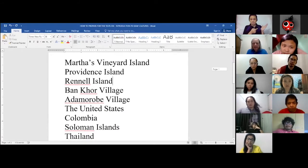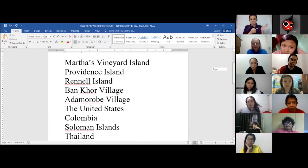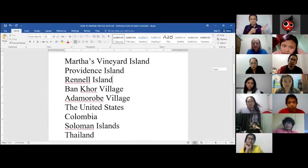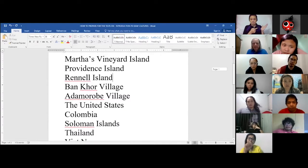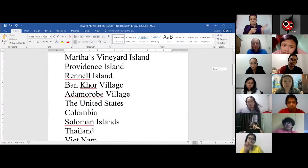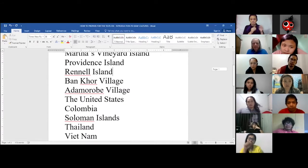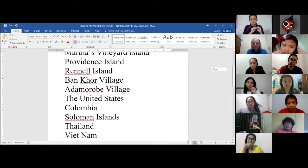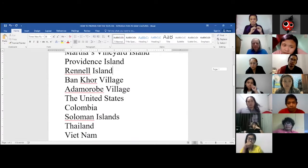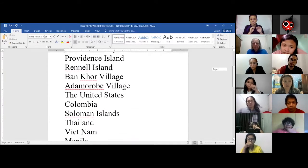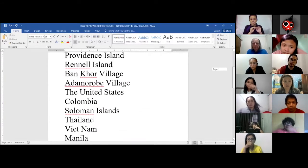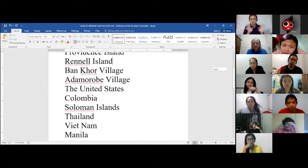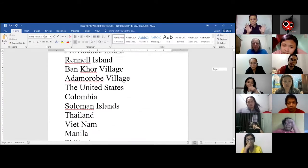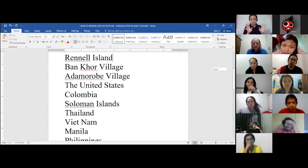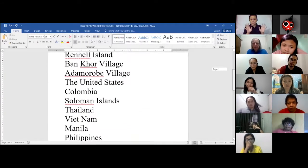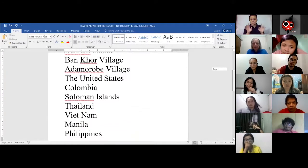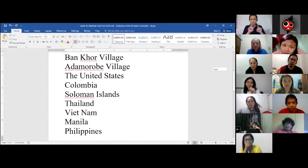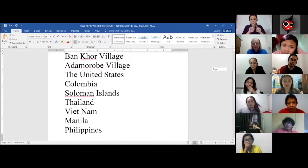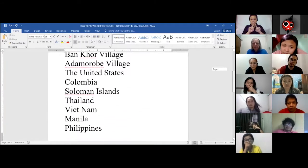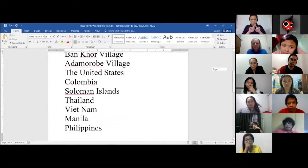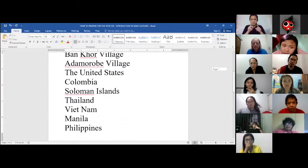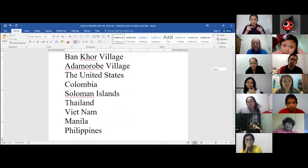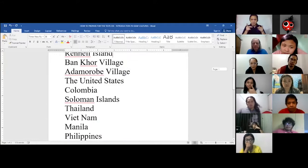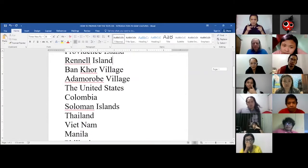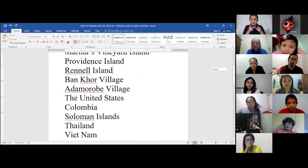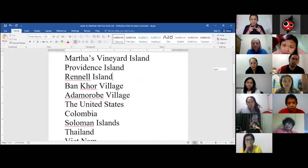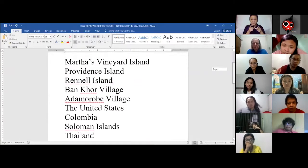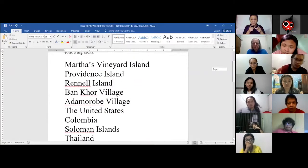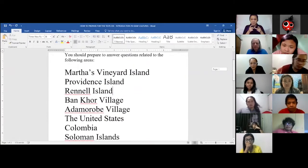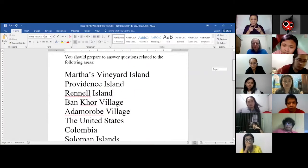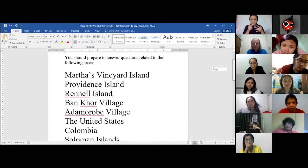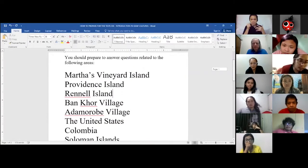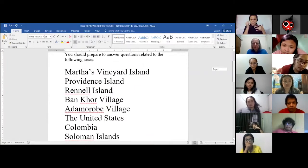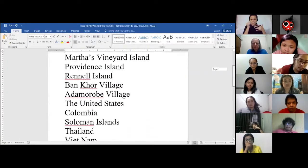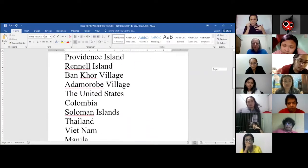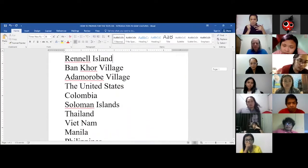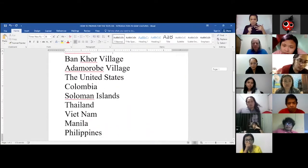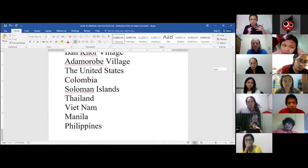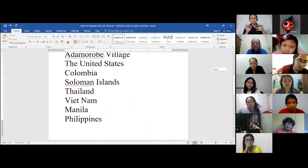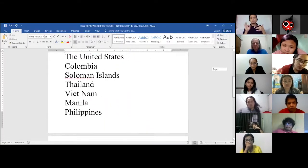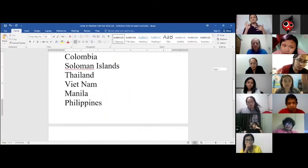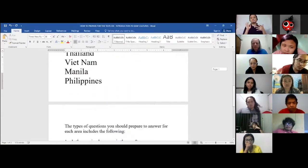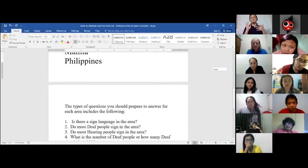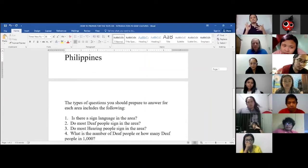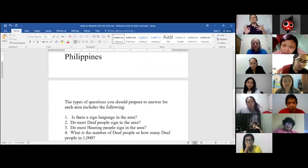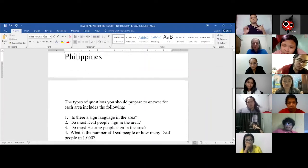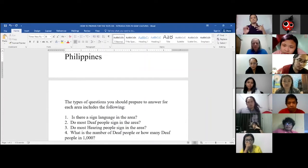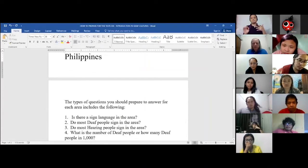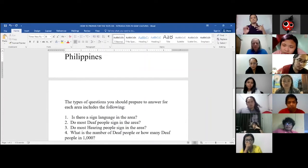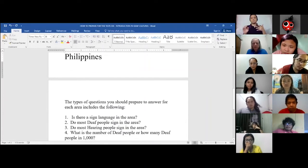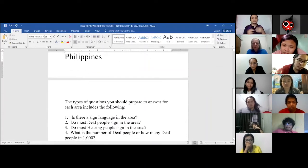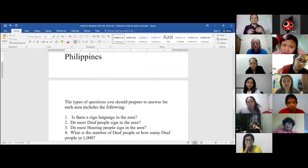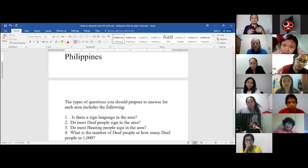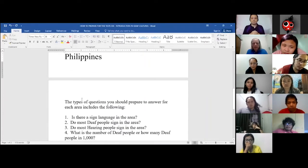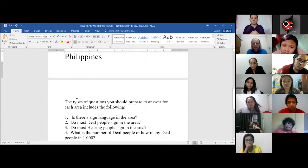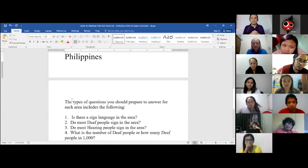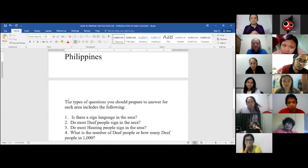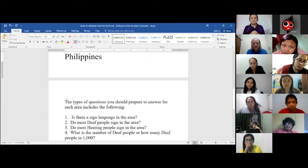These are the Yes, areas. I'm gonna say yes. Okay. So, and then the types